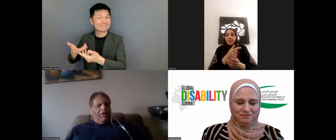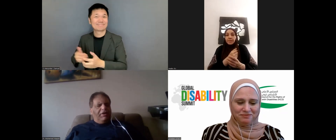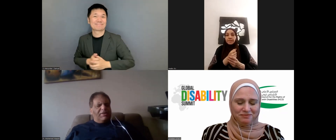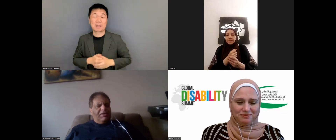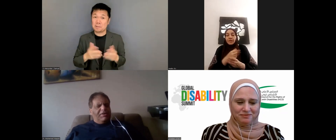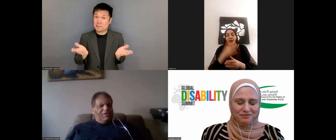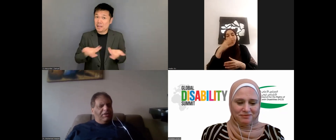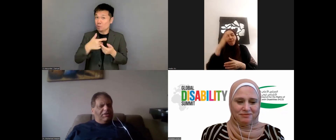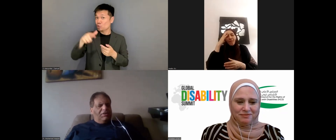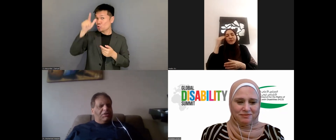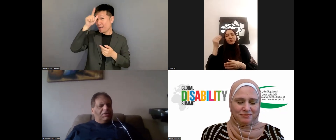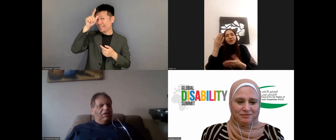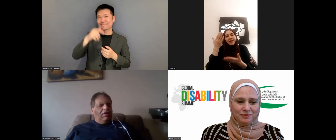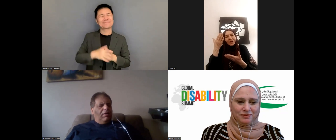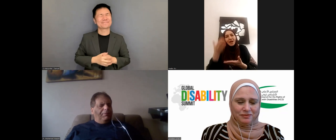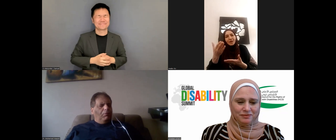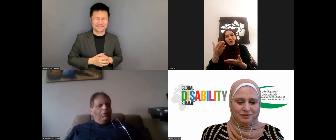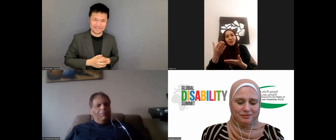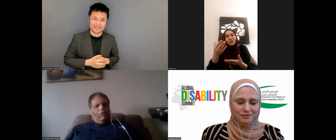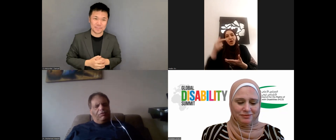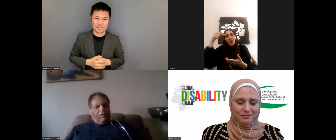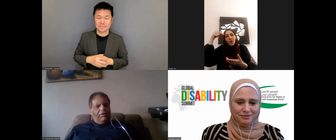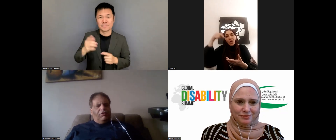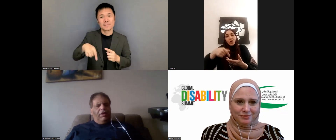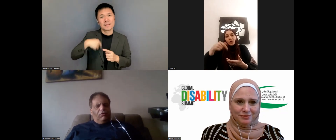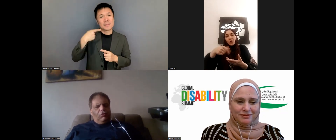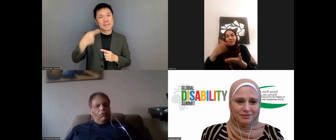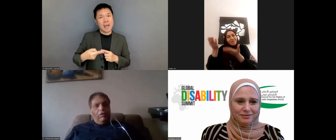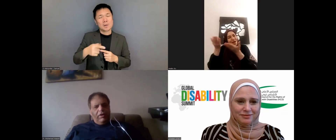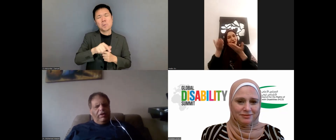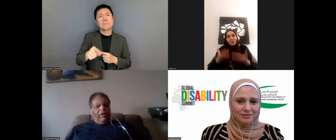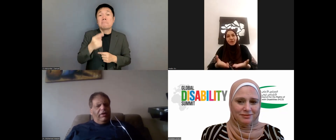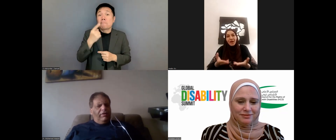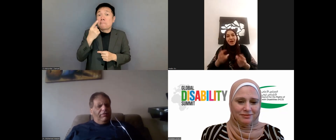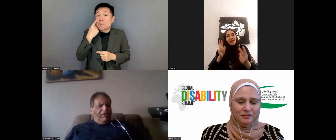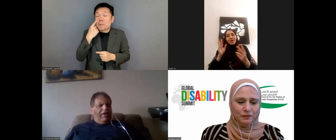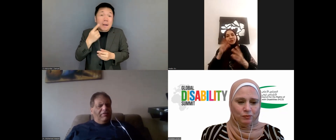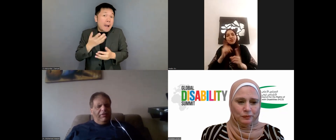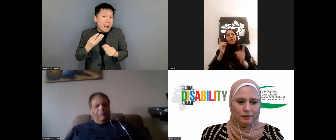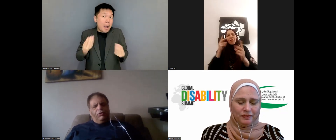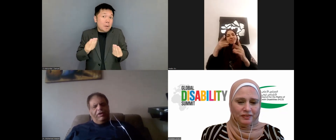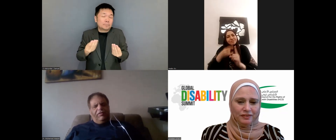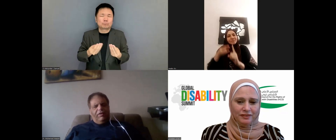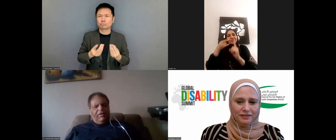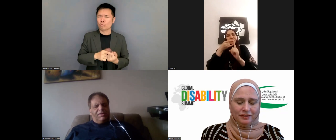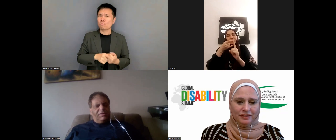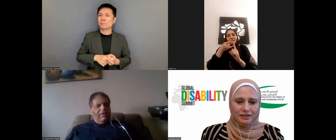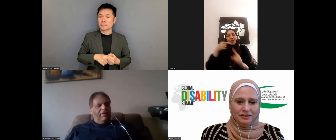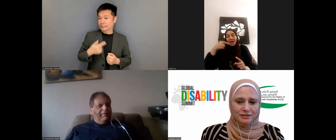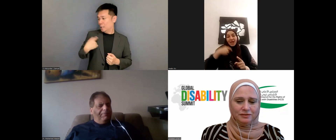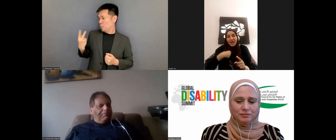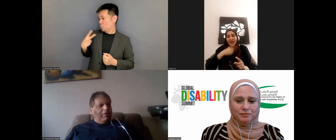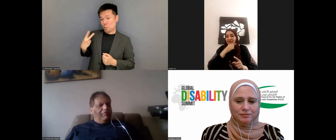you don't mind, as Ghadir said, since we both trying to interactively moderating